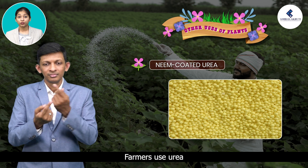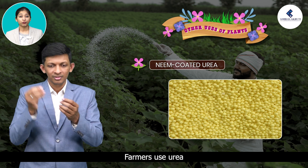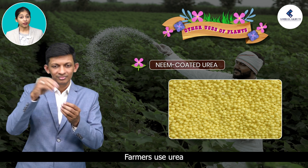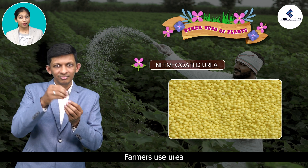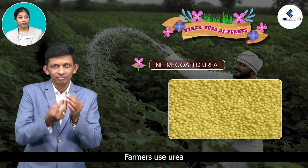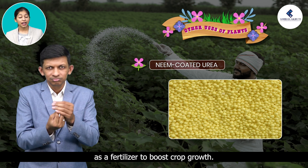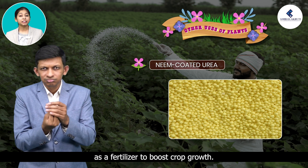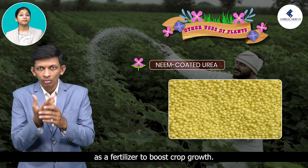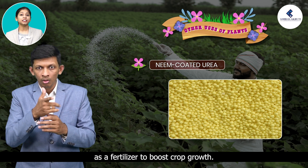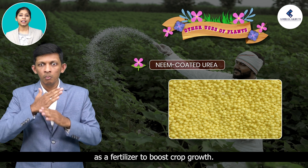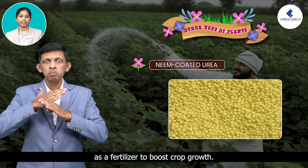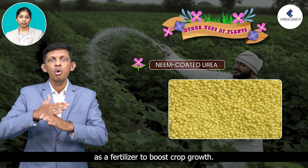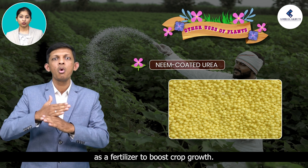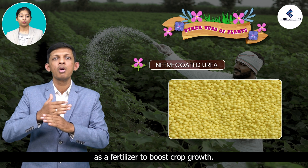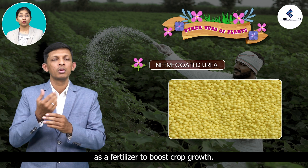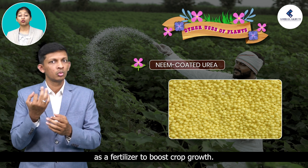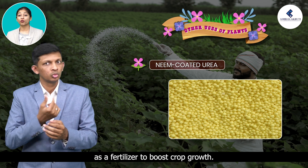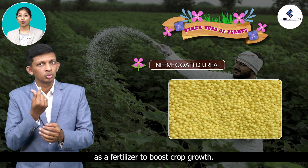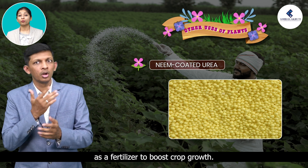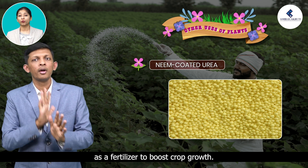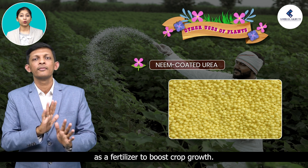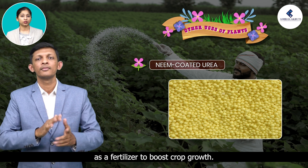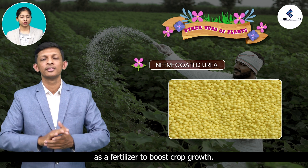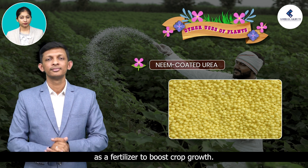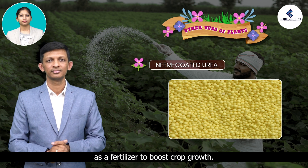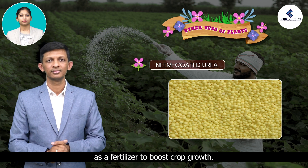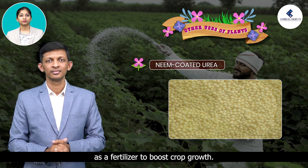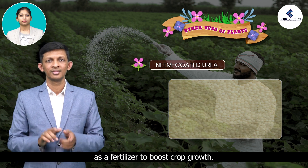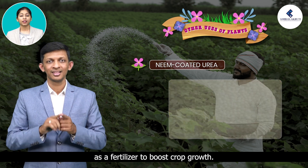Farmers use urea as a fertilizer to boost crop growth.